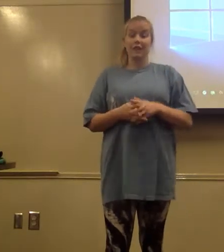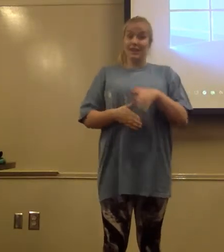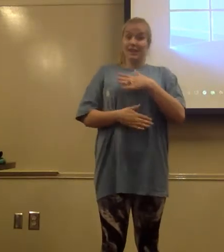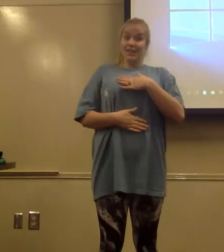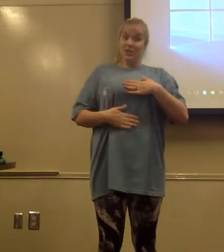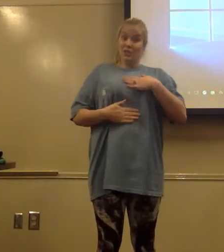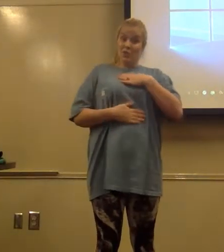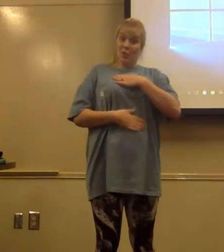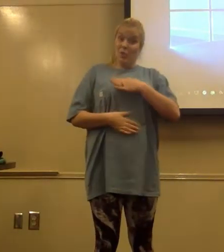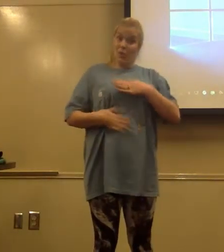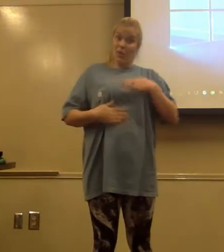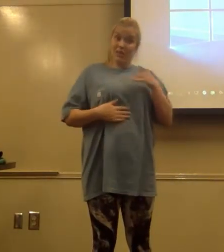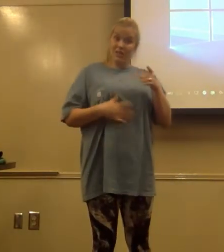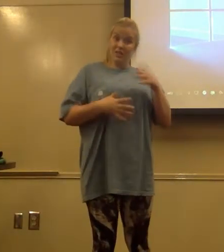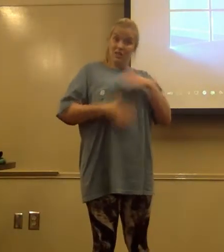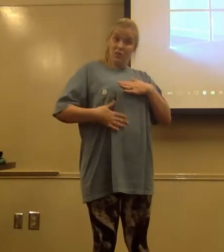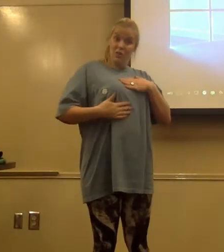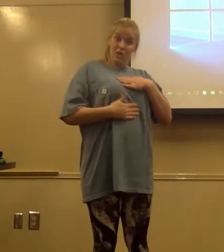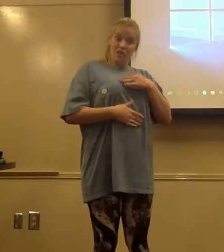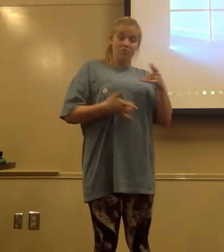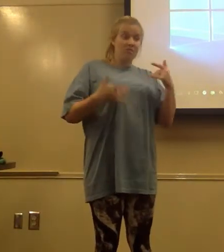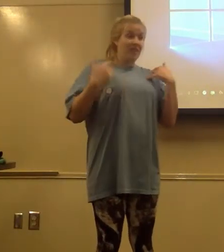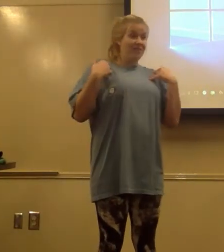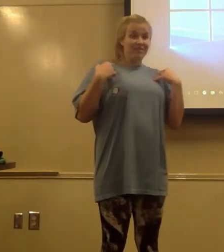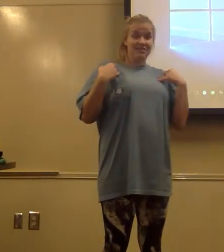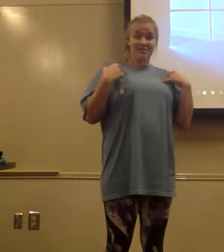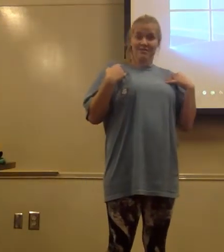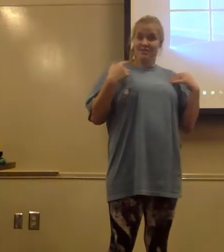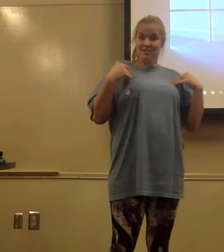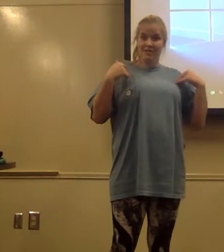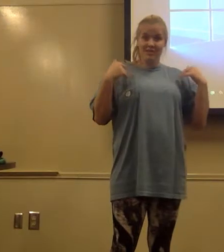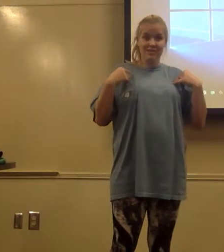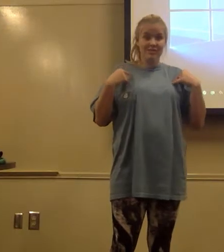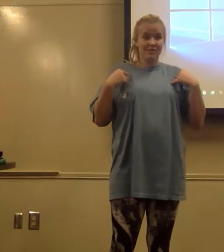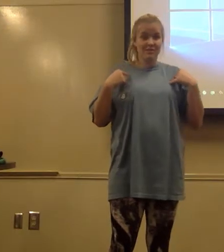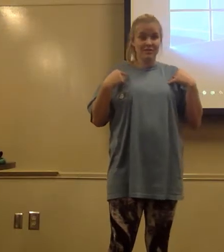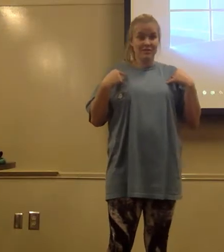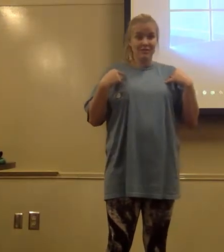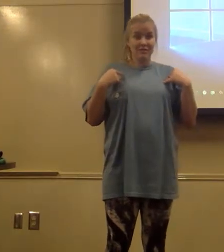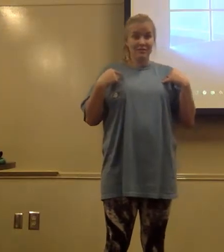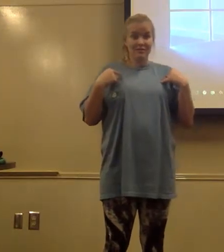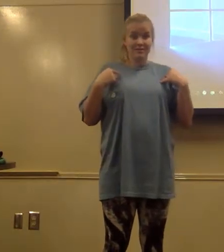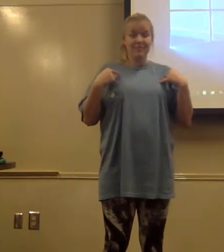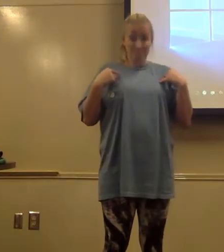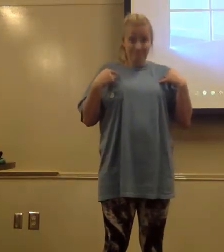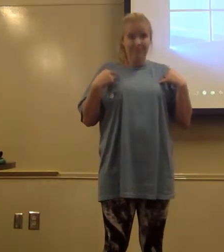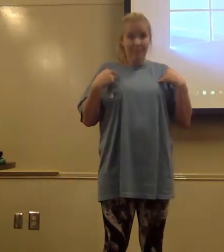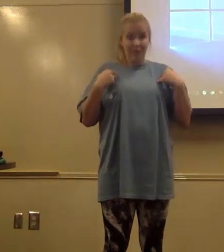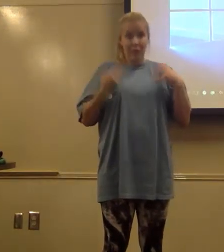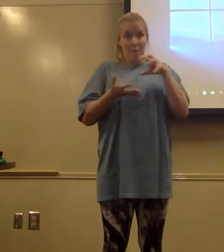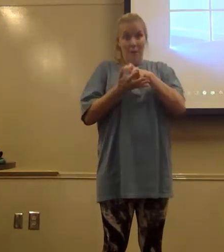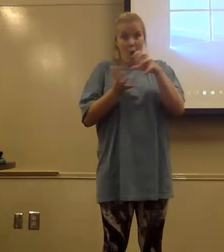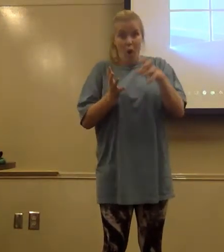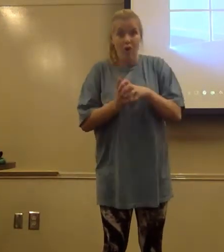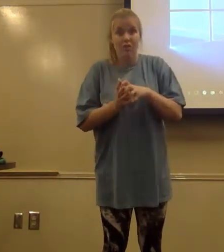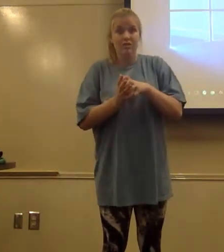we got veggie burgers. You like burgers, we got anything you want. You like ice cream, we got ice cream. Like anything, okay. That's great. That's a way to